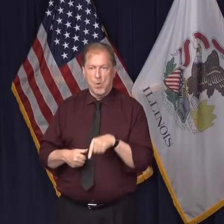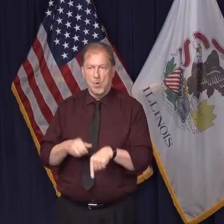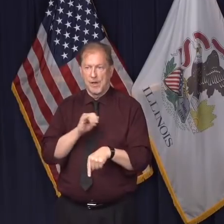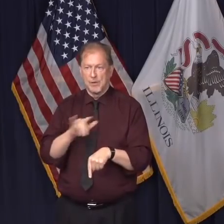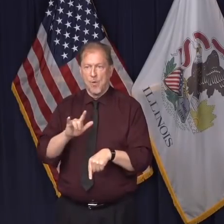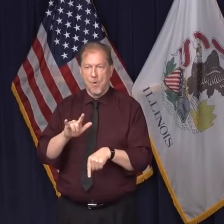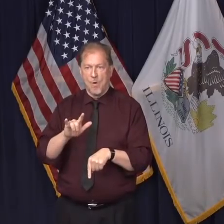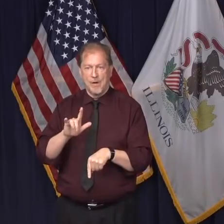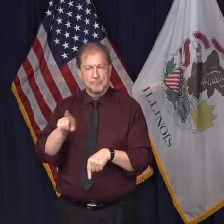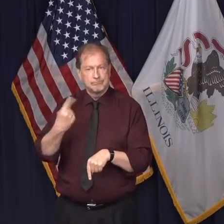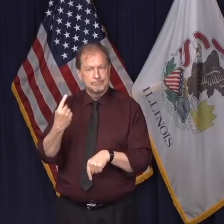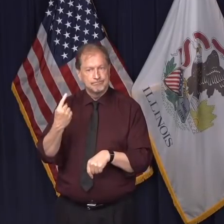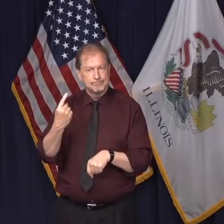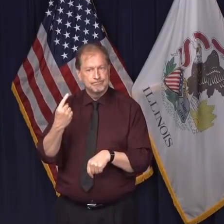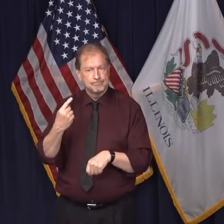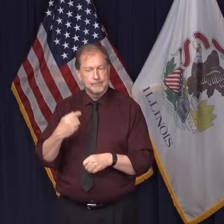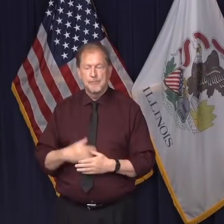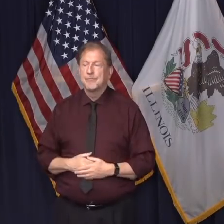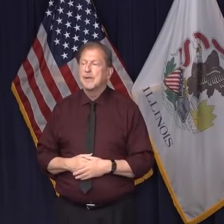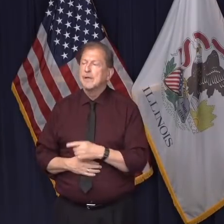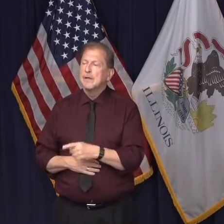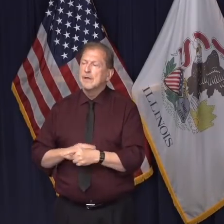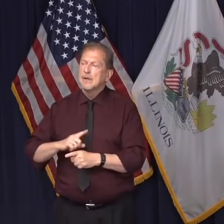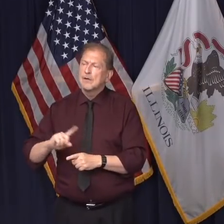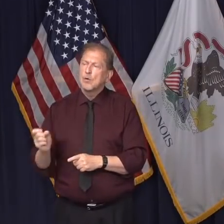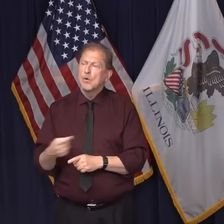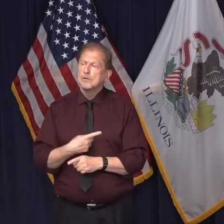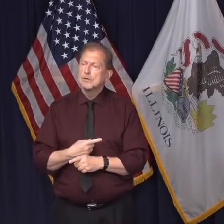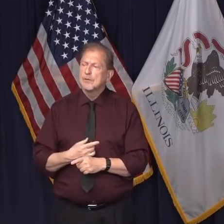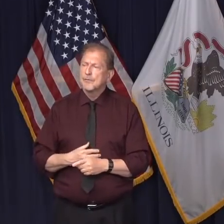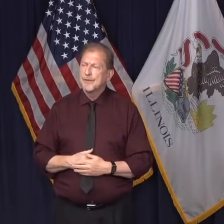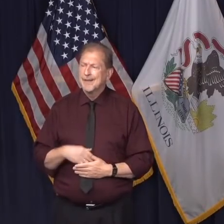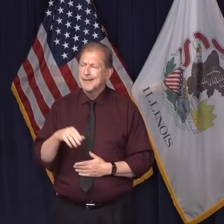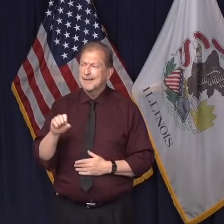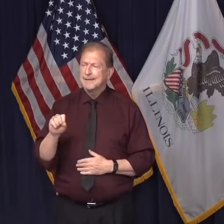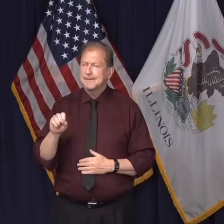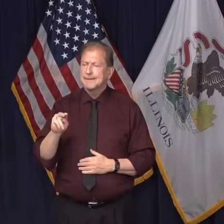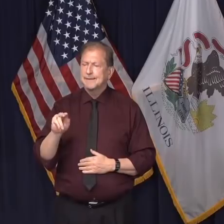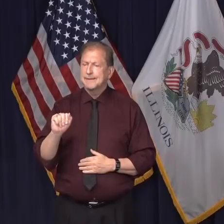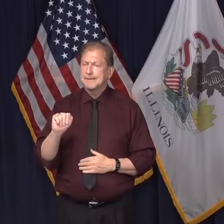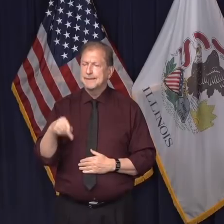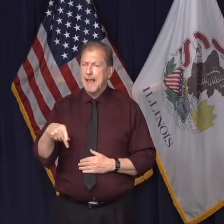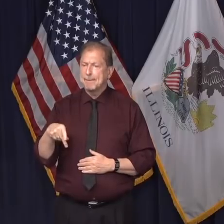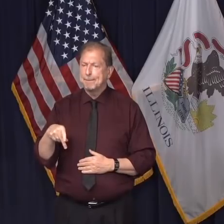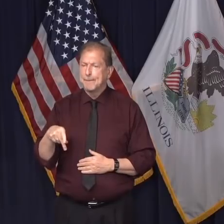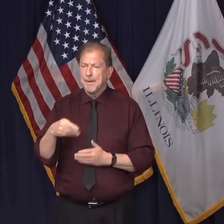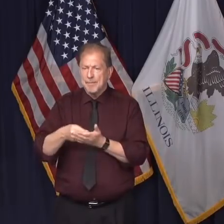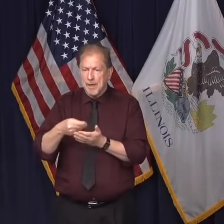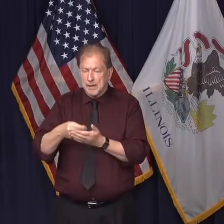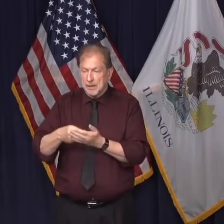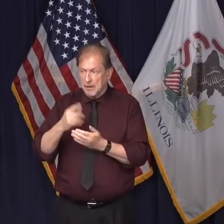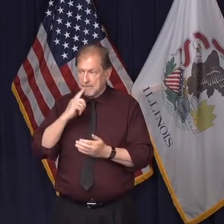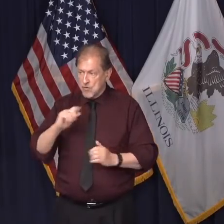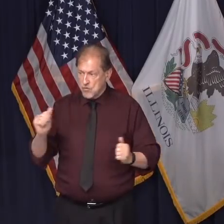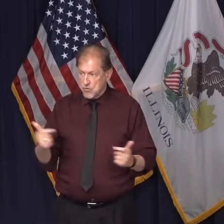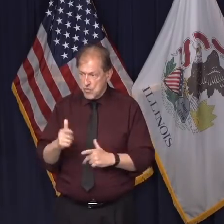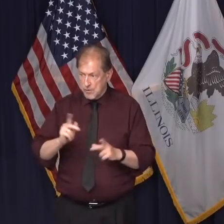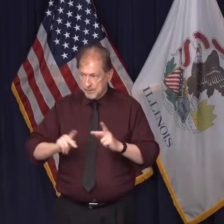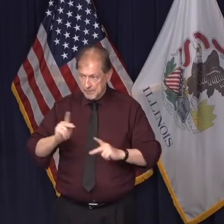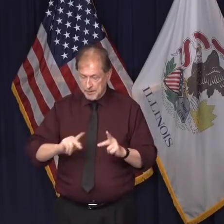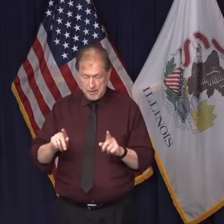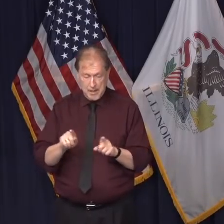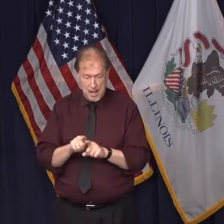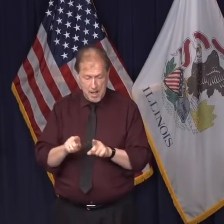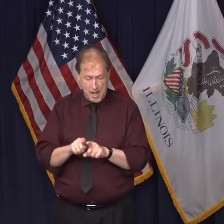from WILL in Champaign-Urbana. Will maximum SNAP benefits be provided to all recipients in June as they were in April and